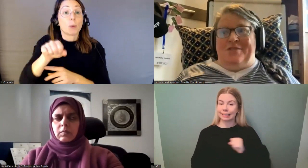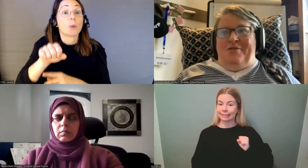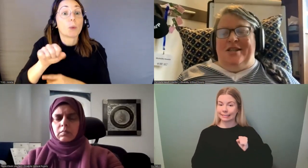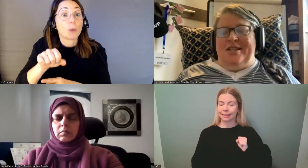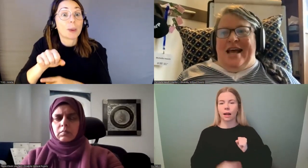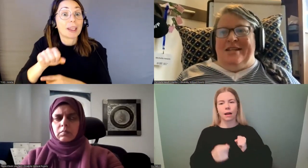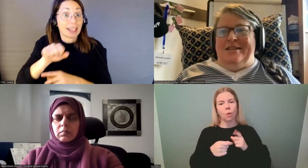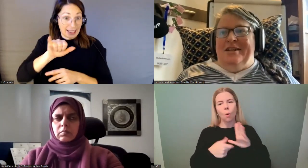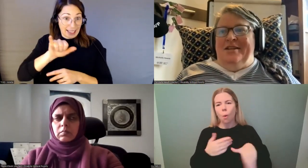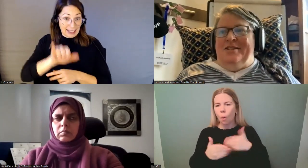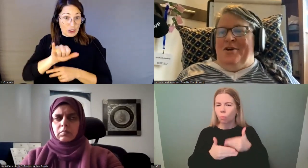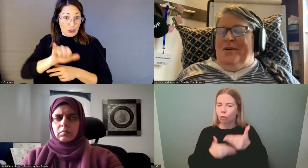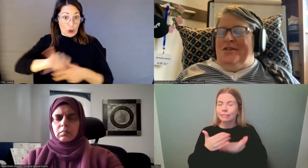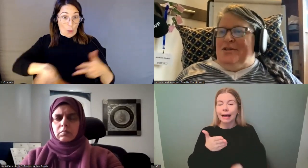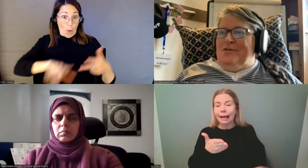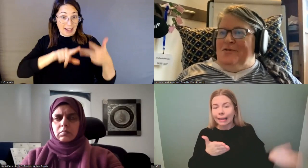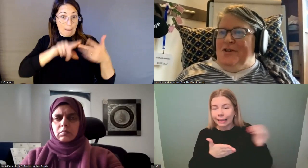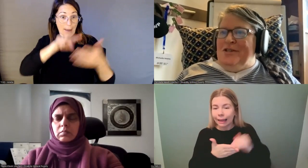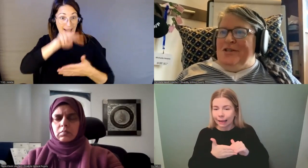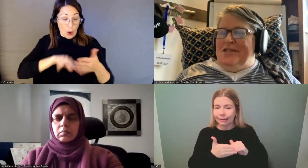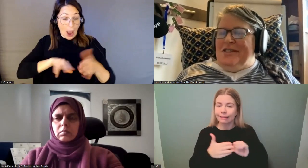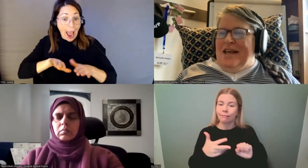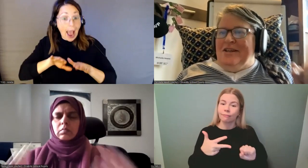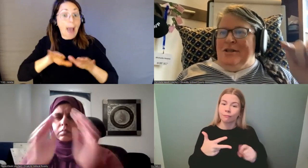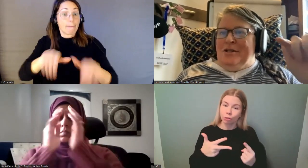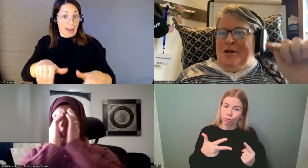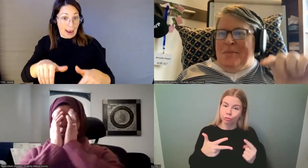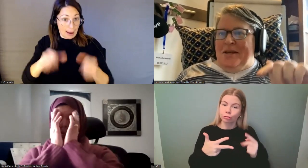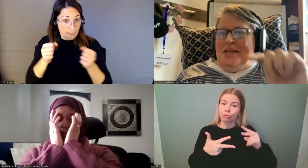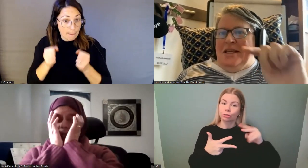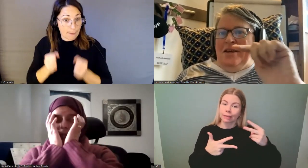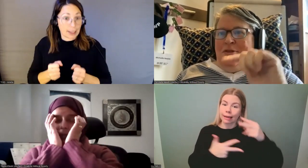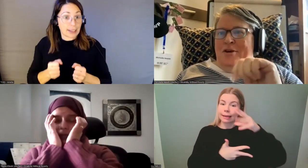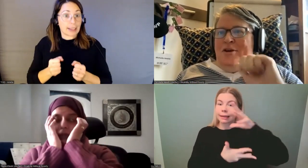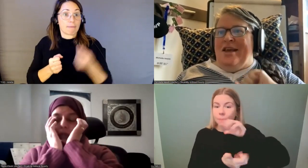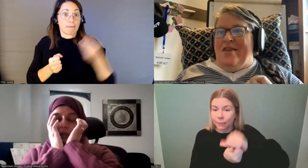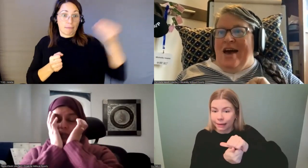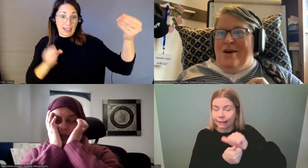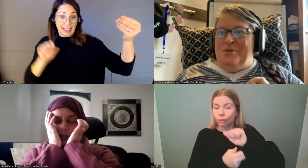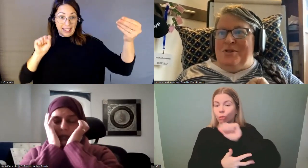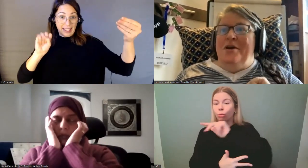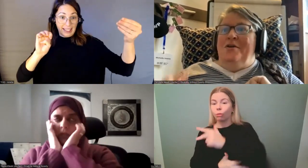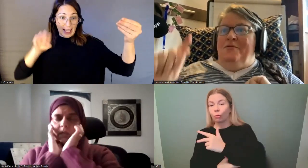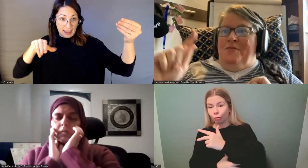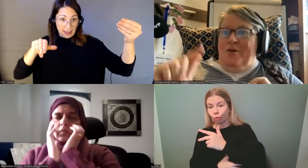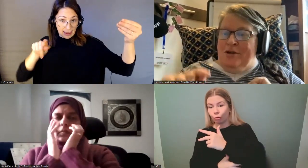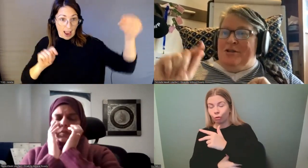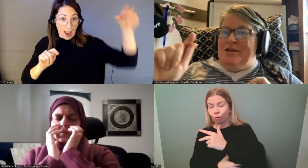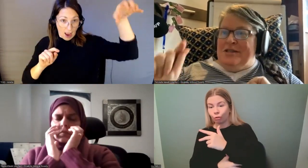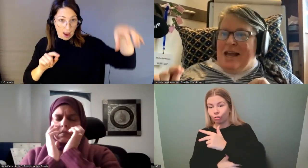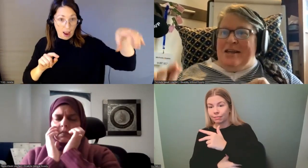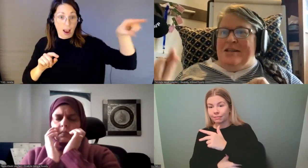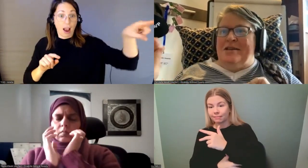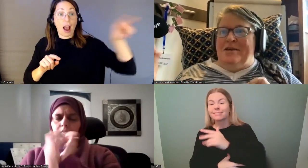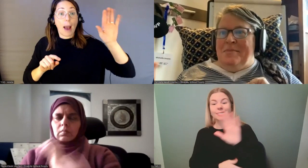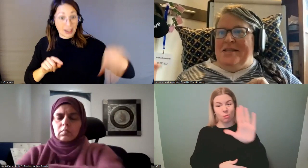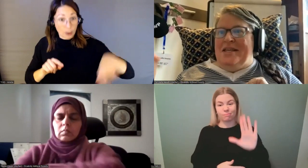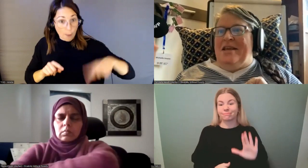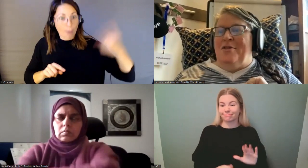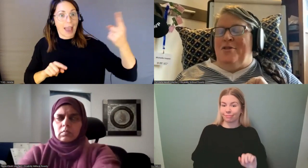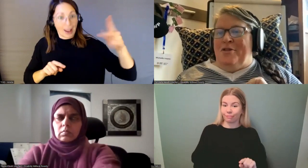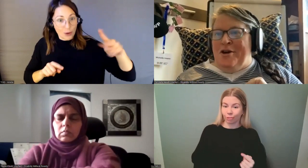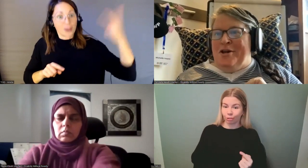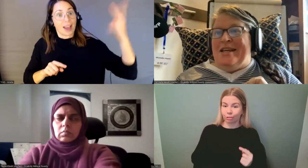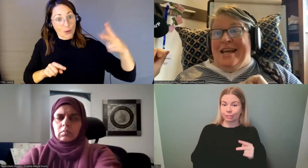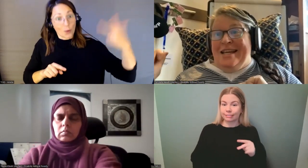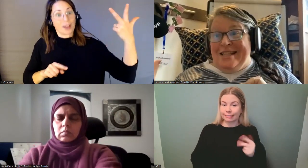before it gets royal assent. So it does first, second, committee, third in the House, first, second,